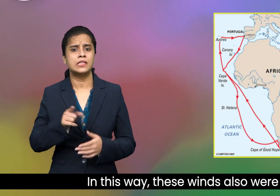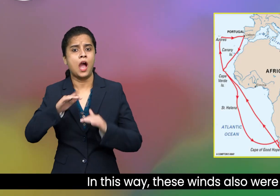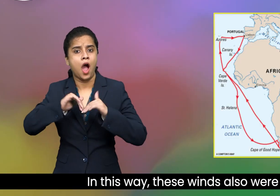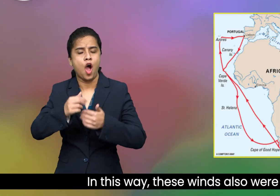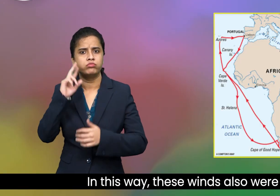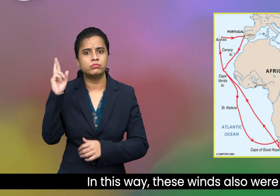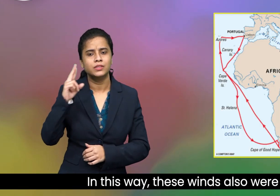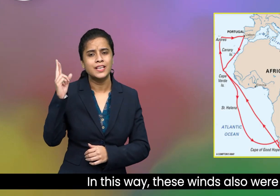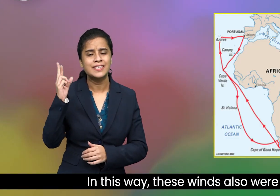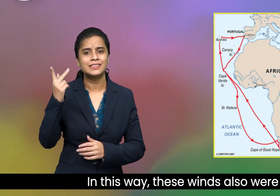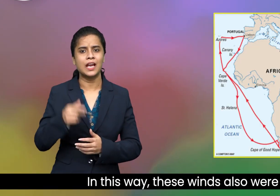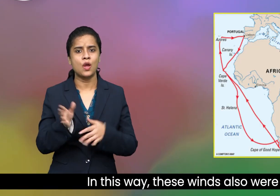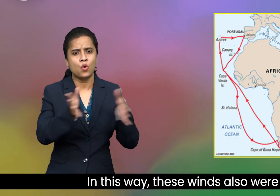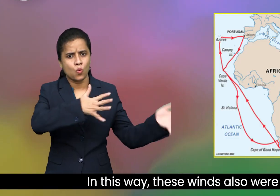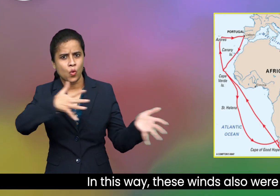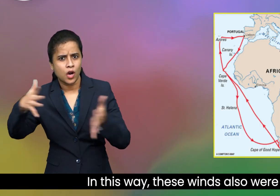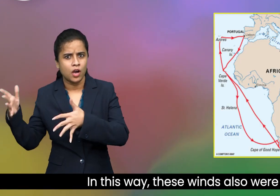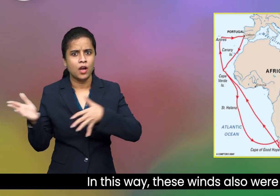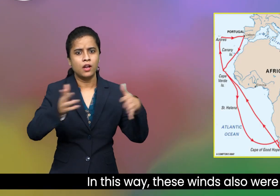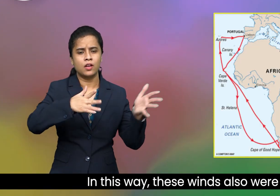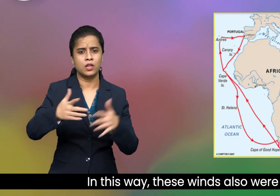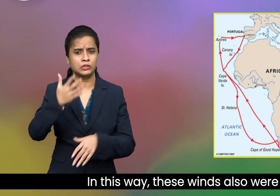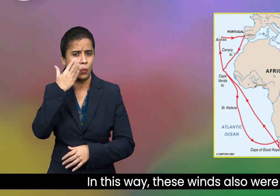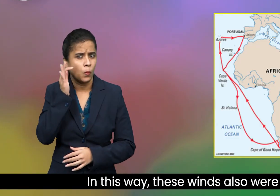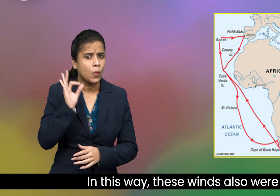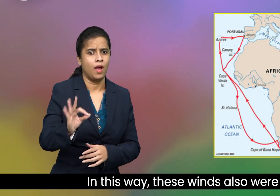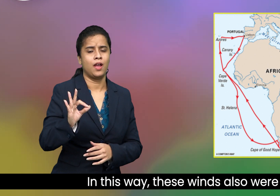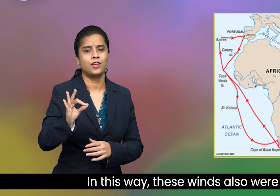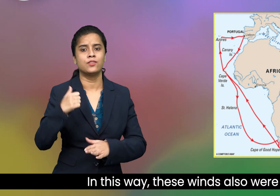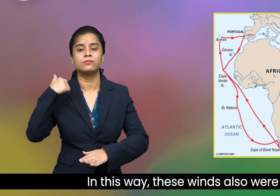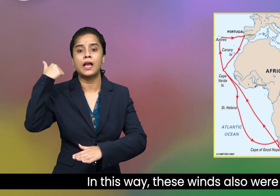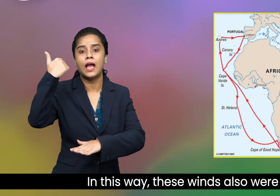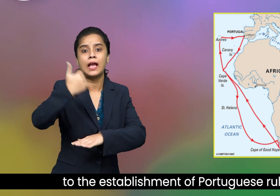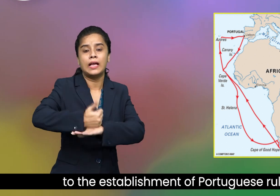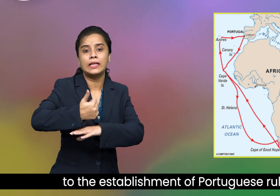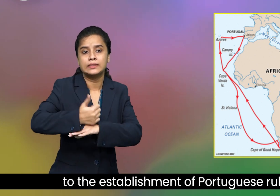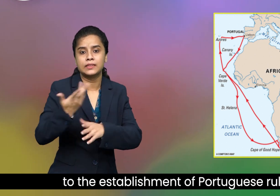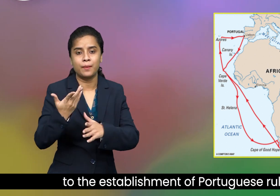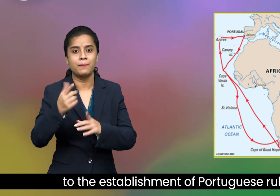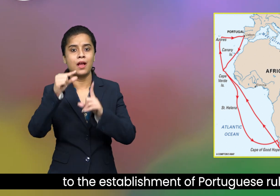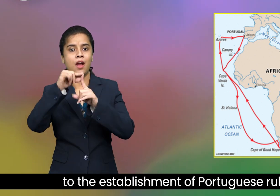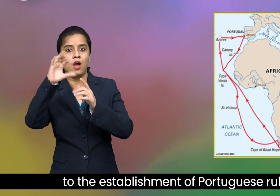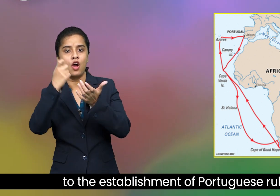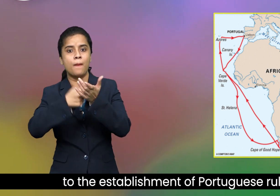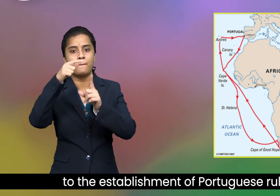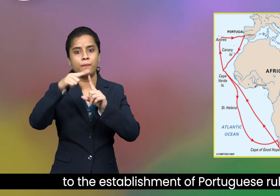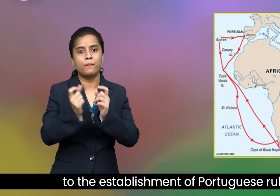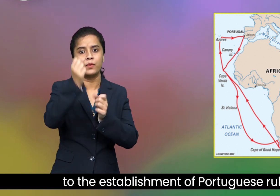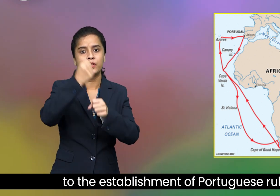In this way, these winds also were crucial to the establishment